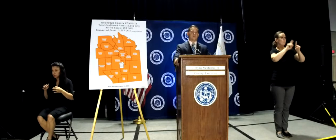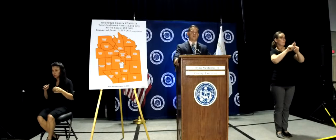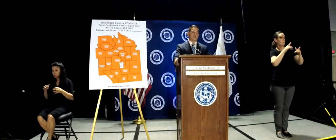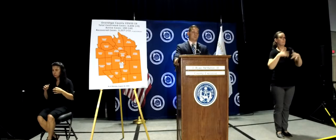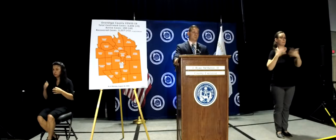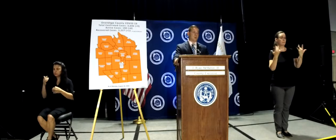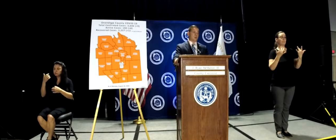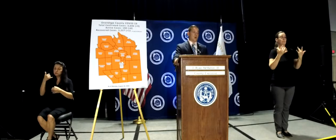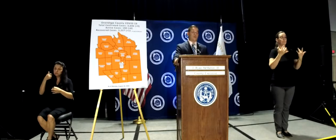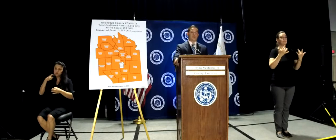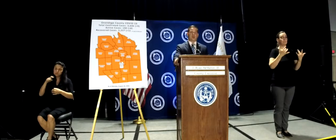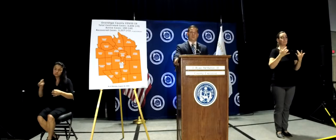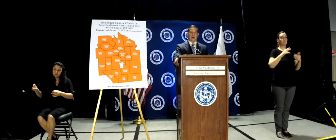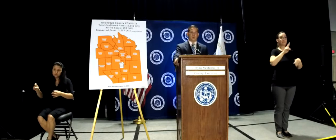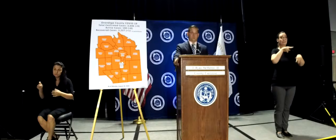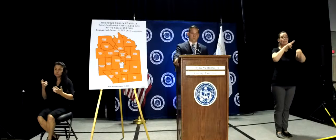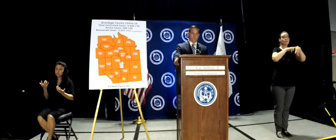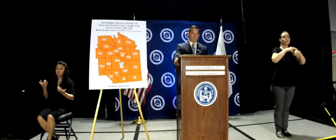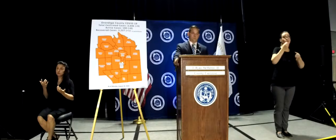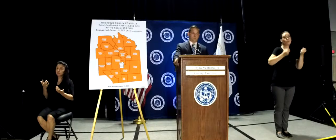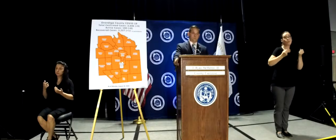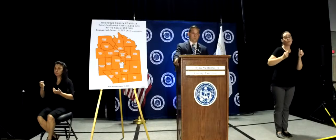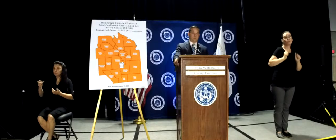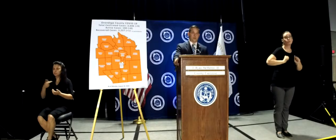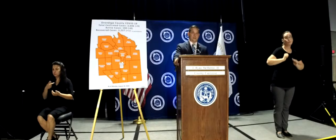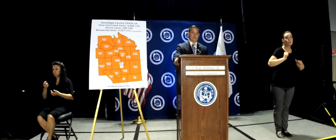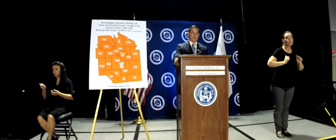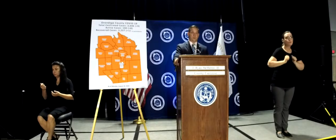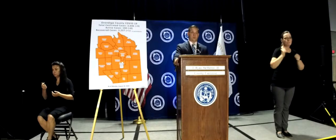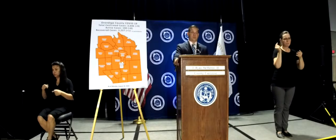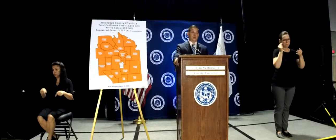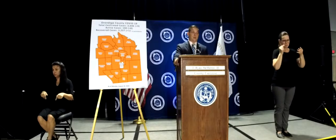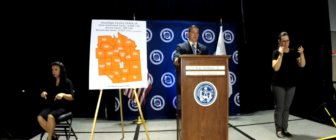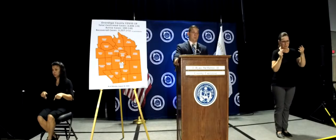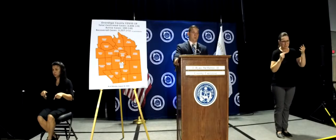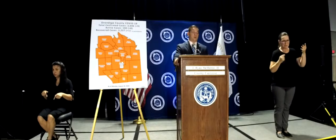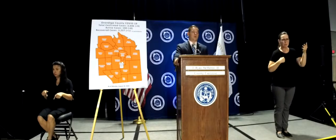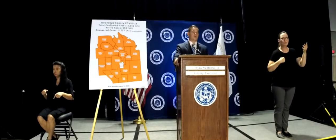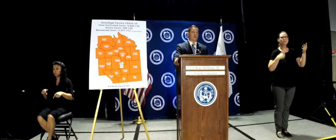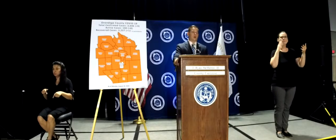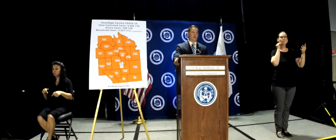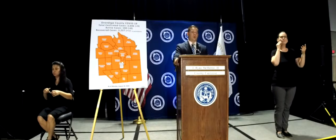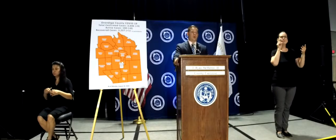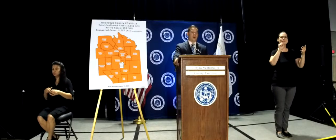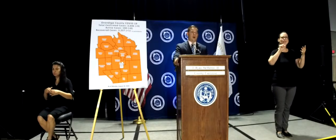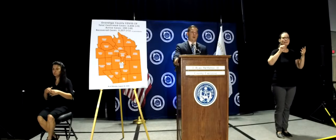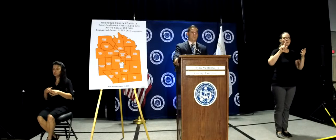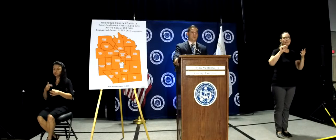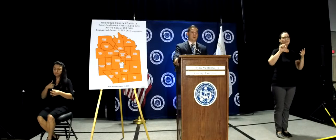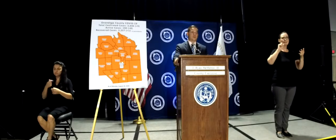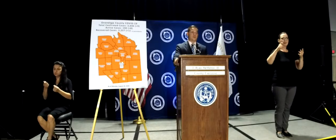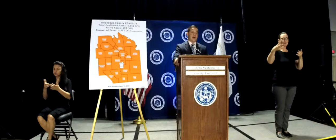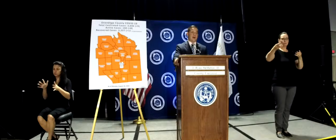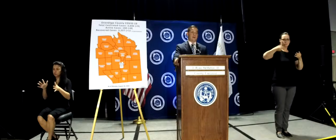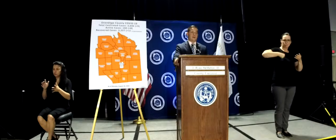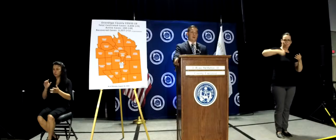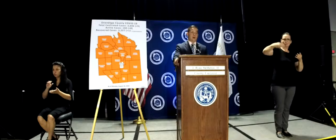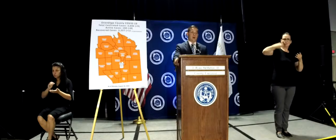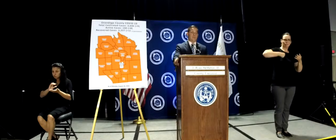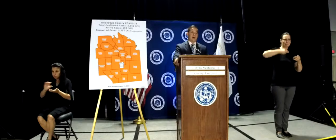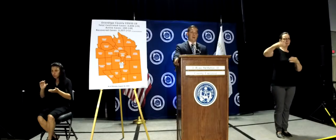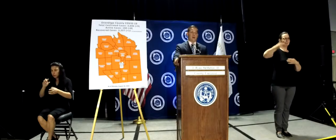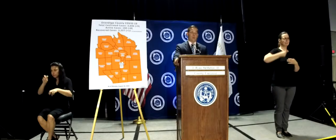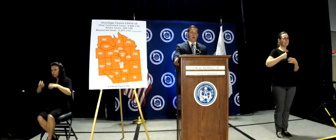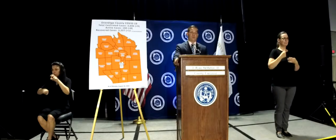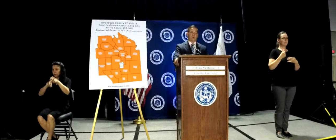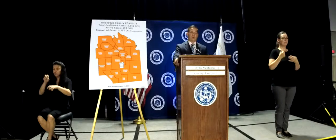make investments in. COVID shut them down, plain and simple. They shut them down. So because of that,